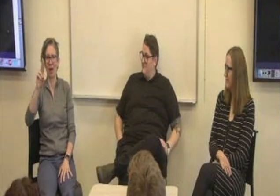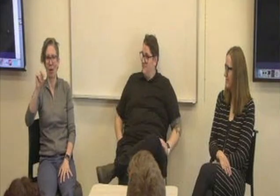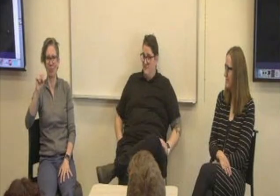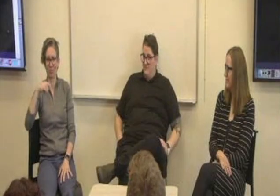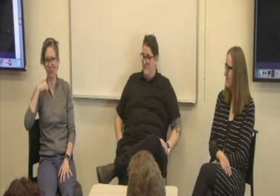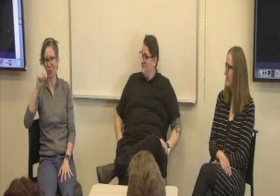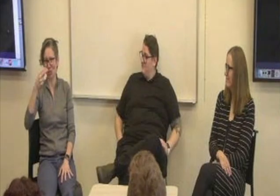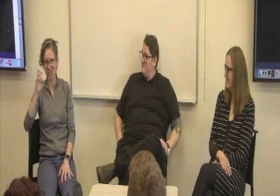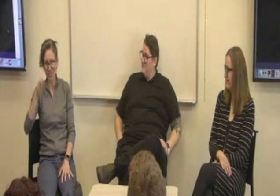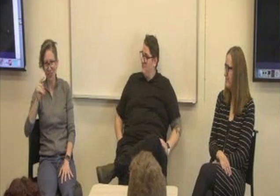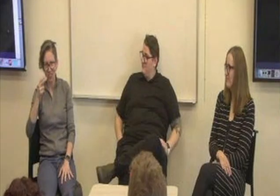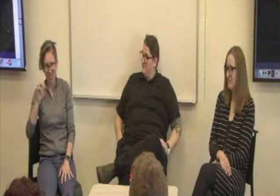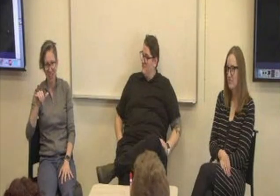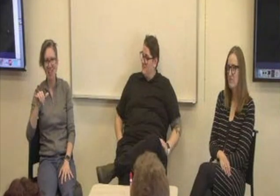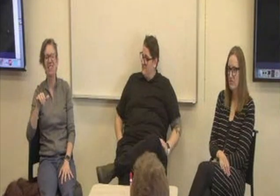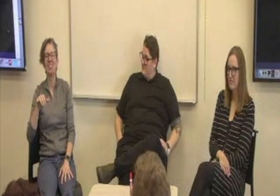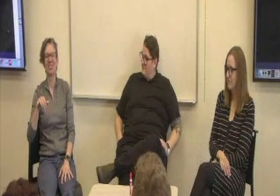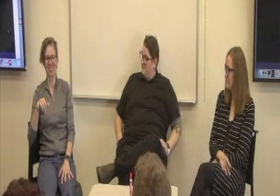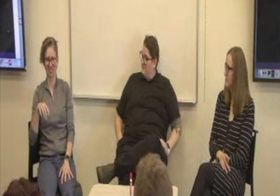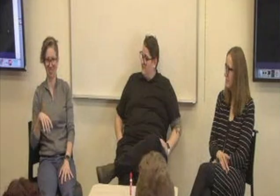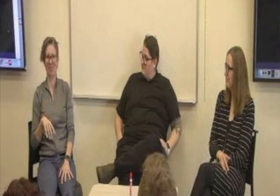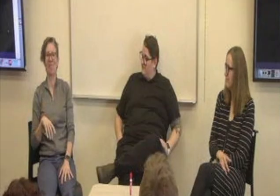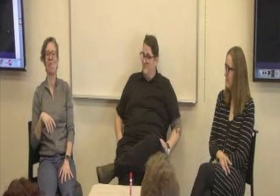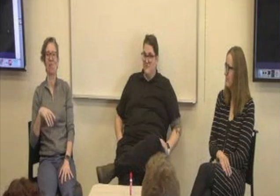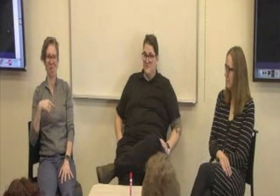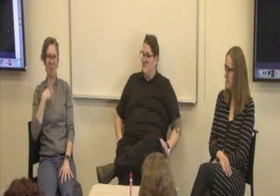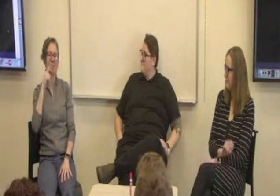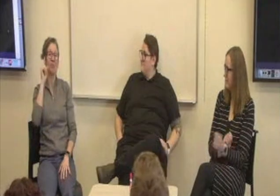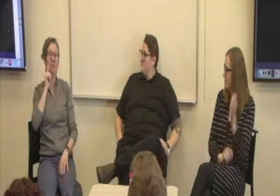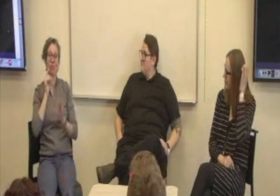My pronouns are she, they.